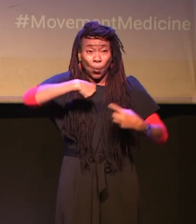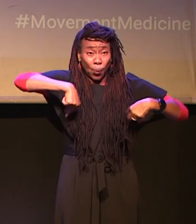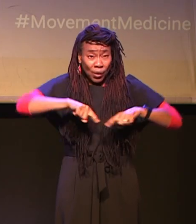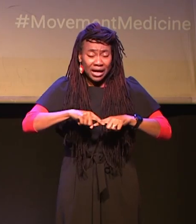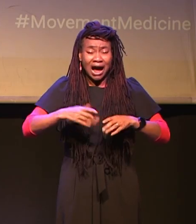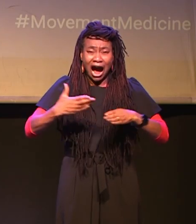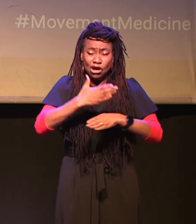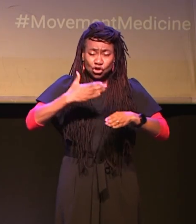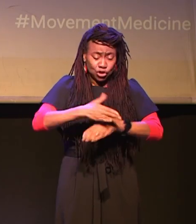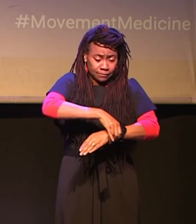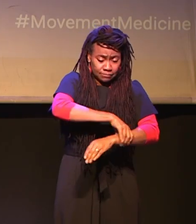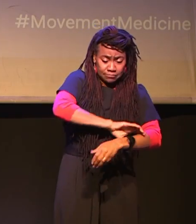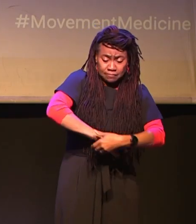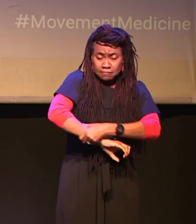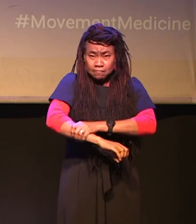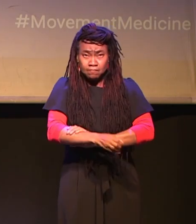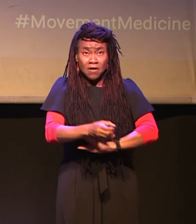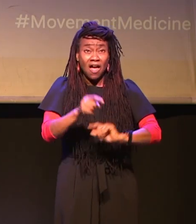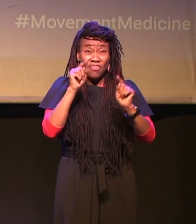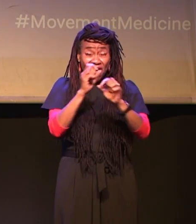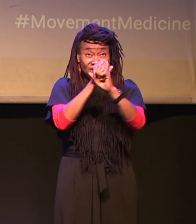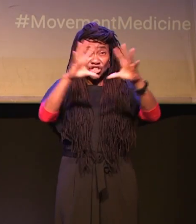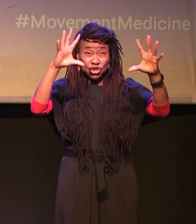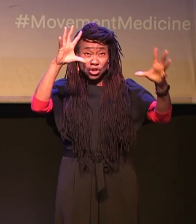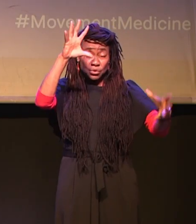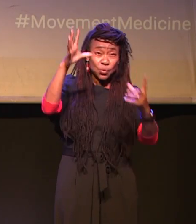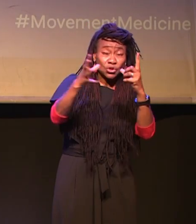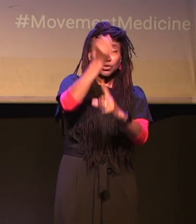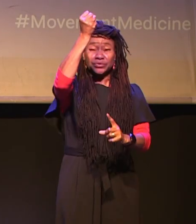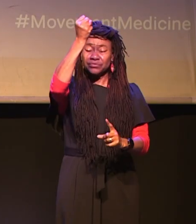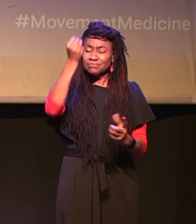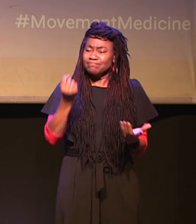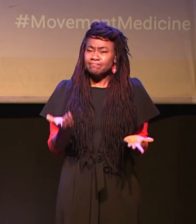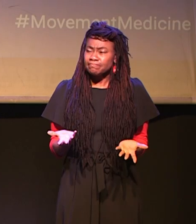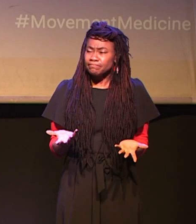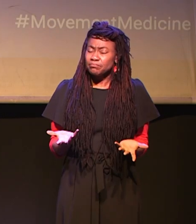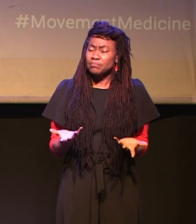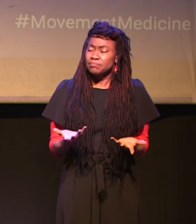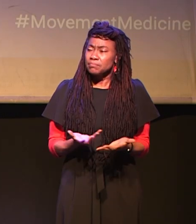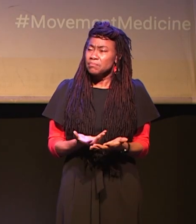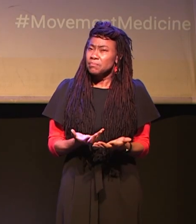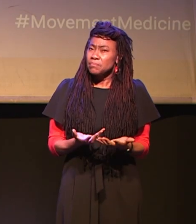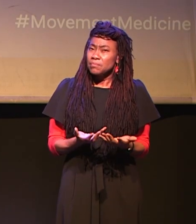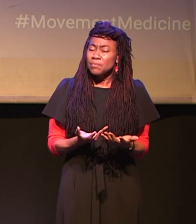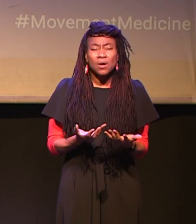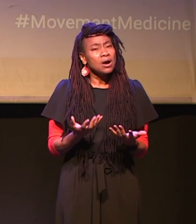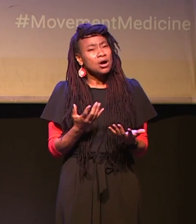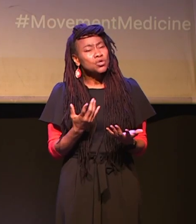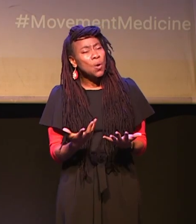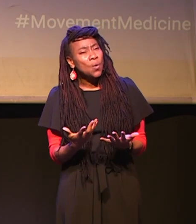action for that vision and strategy to be forwarded? And really also, like, we do not study the